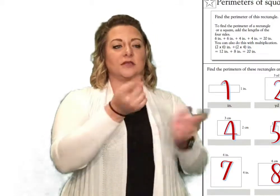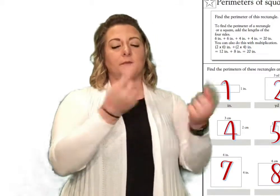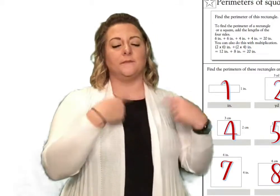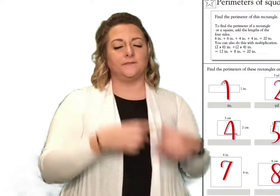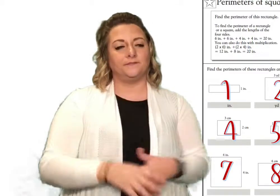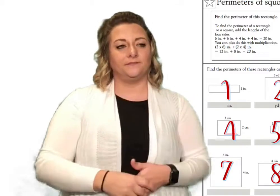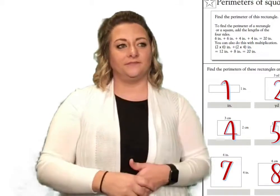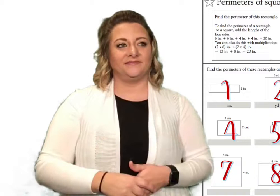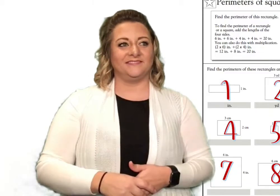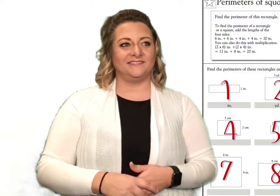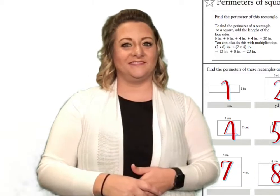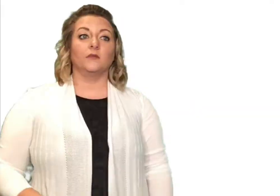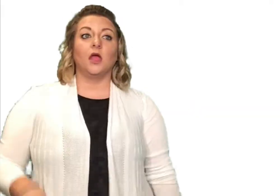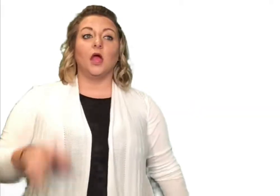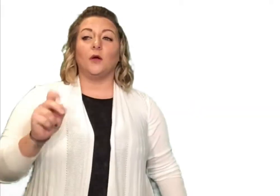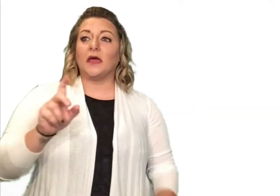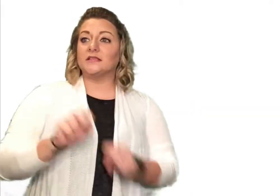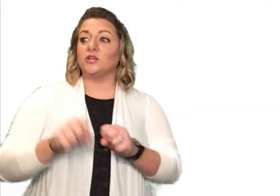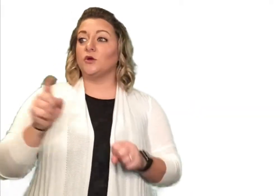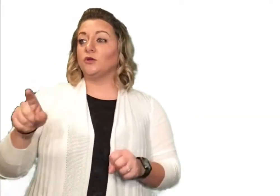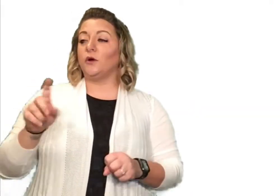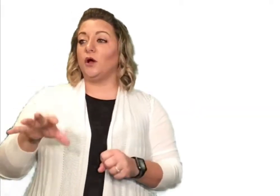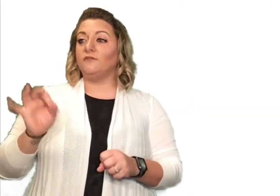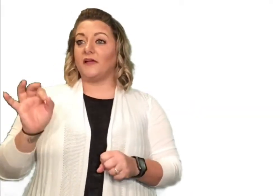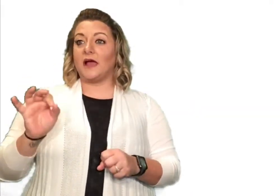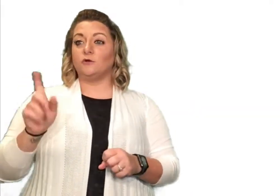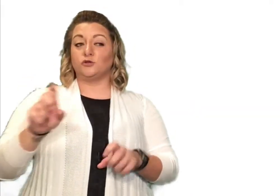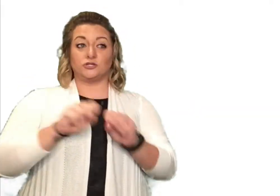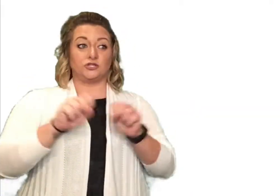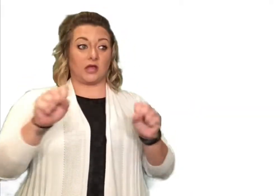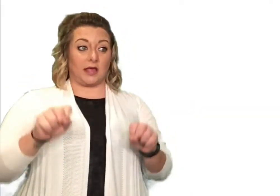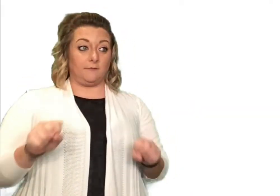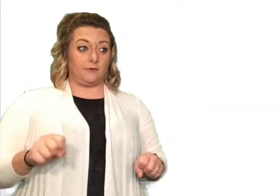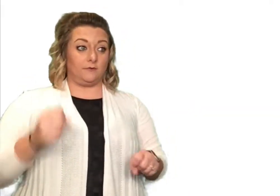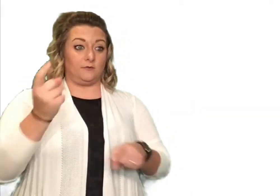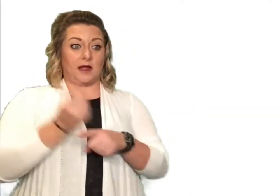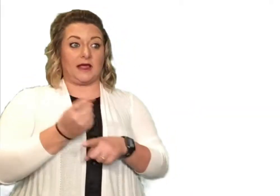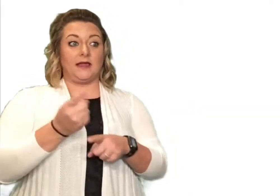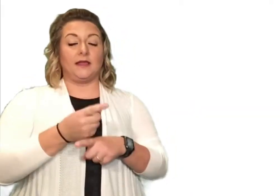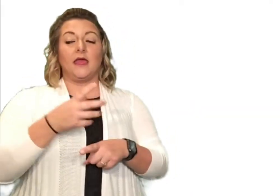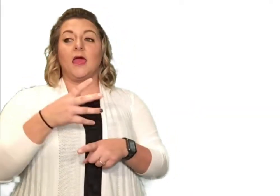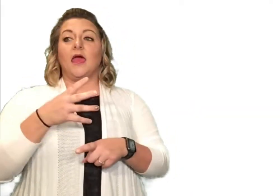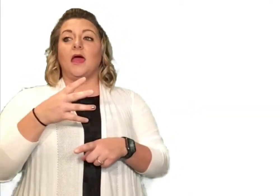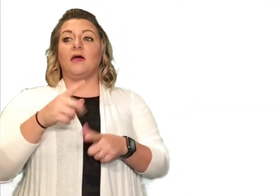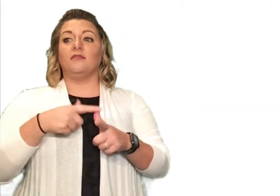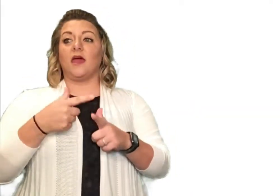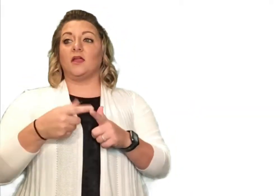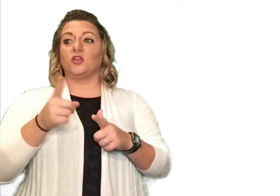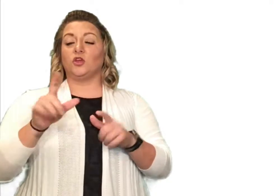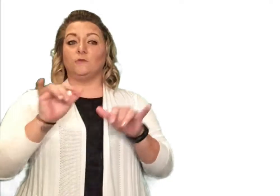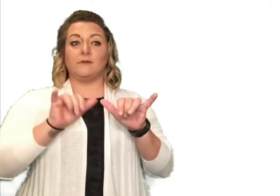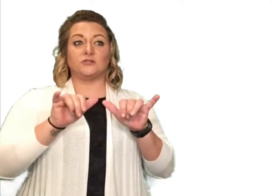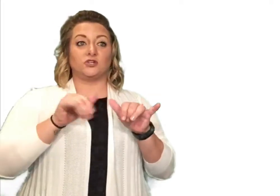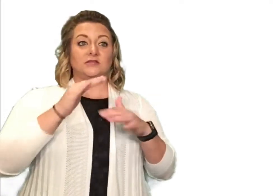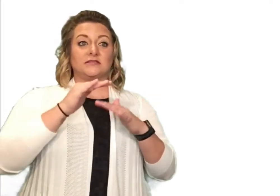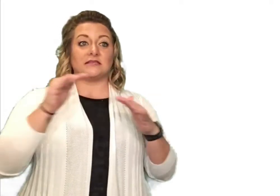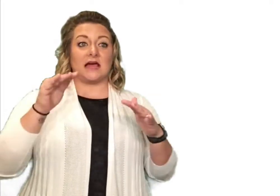Come. Okay, so you all found your shape, right? And then you measured the